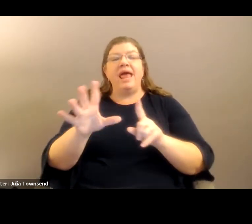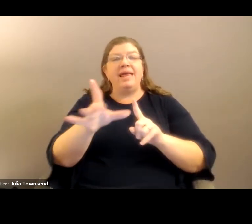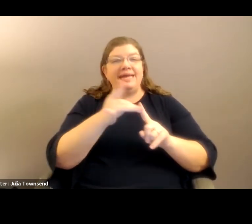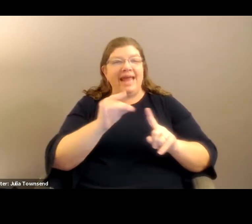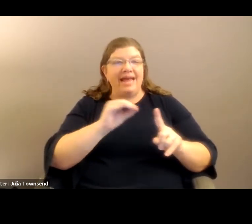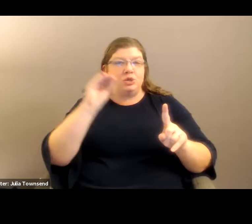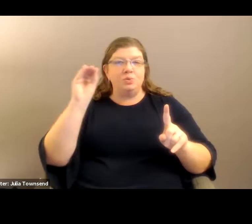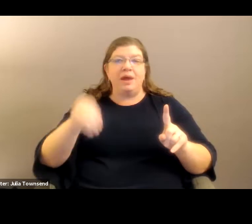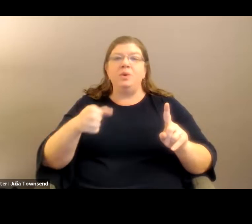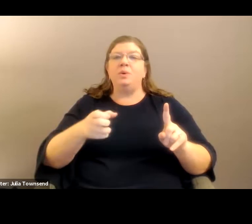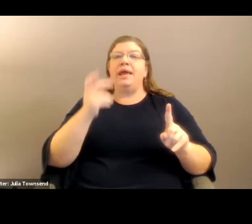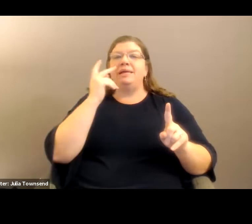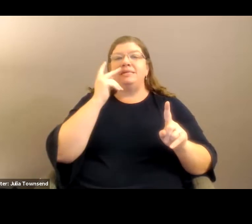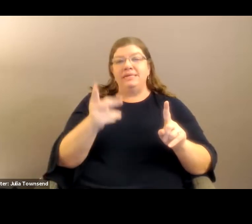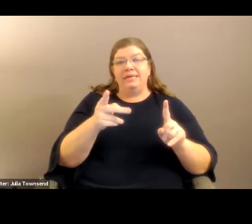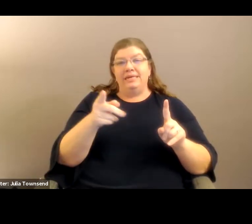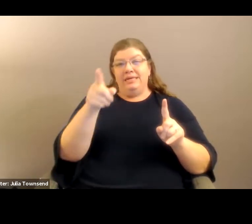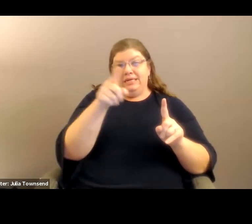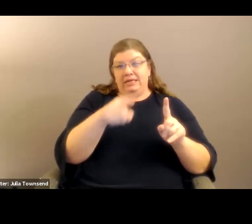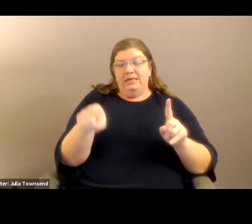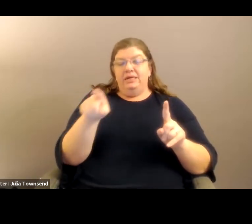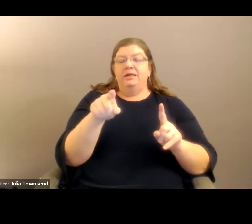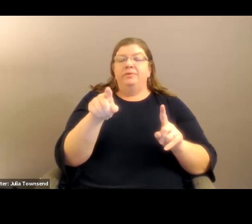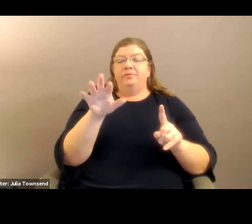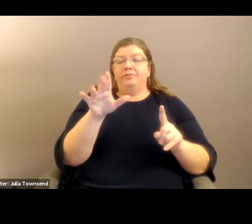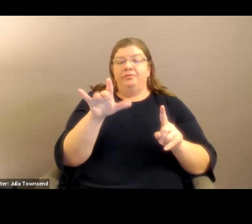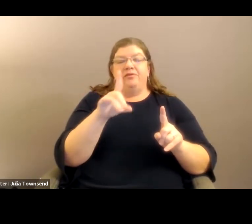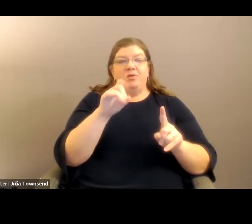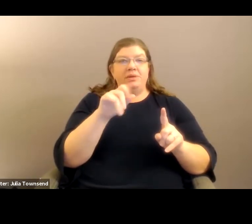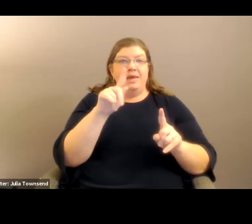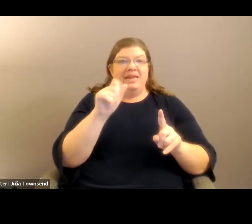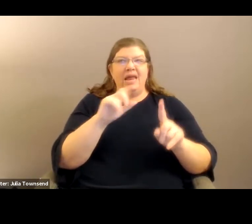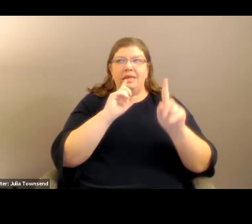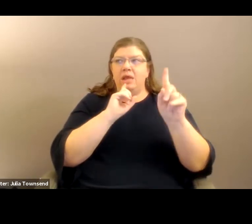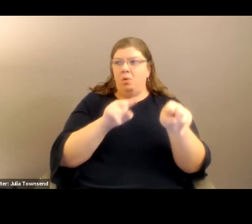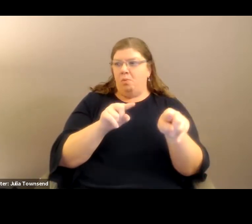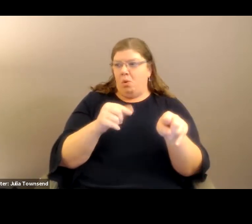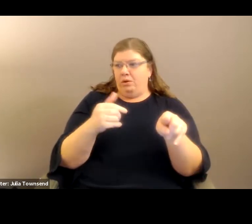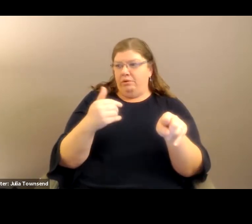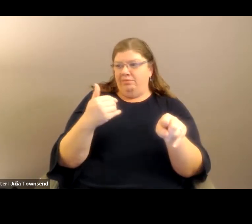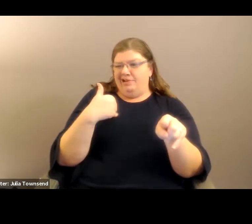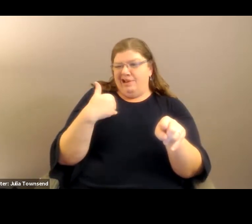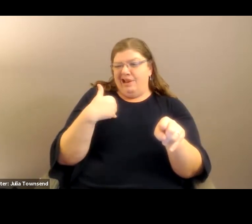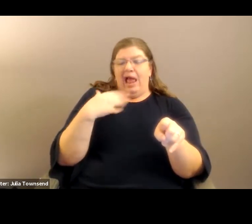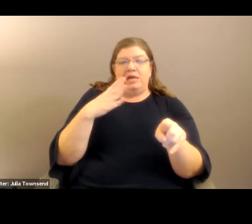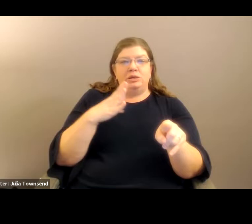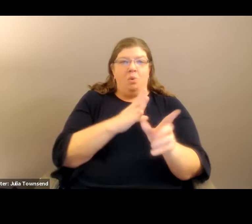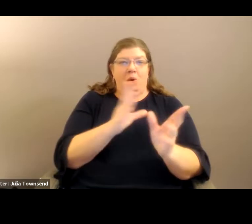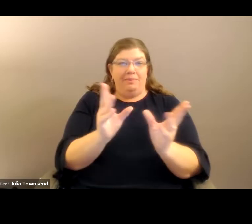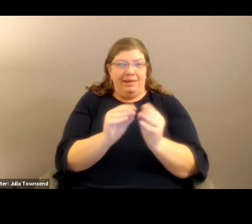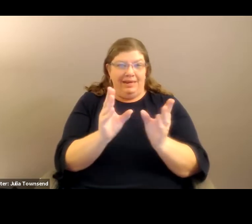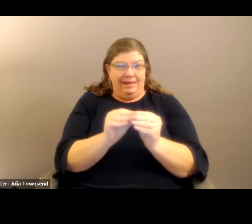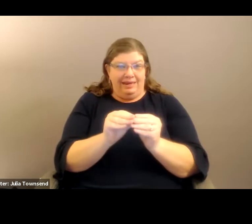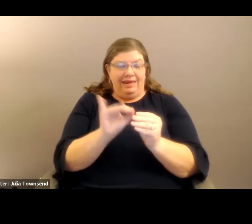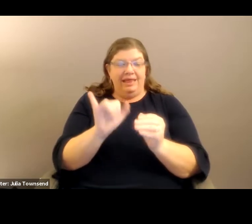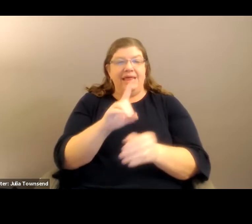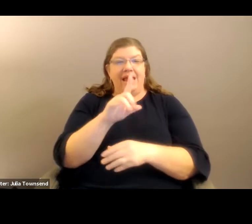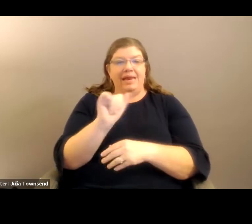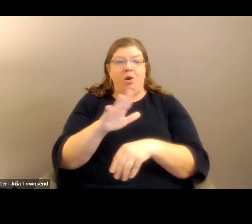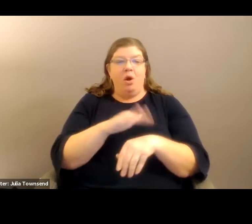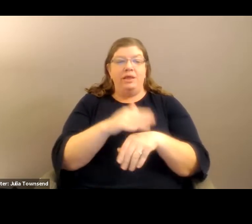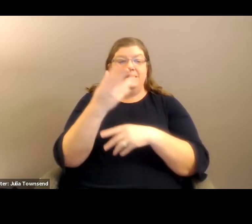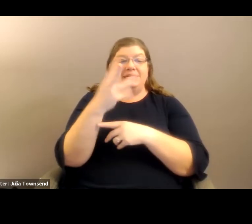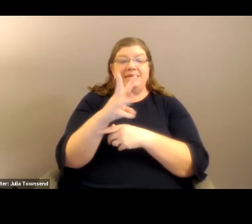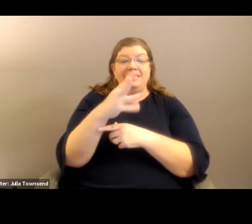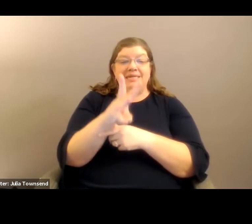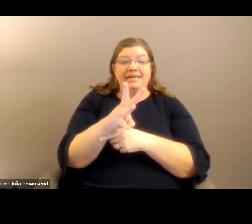could see from the data I reported at our last board meeting, that data was taken on the